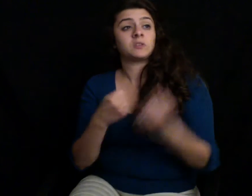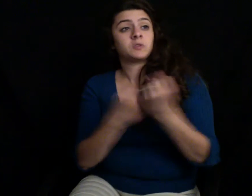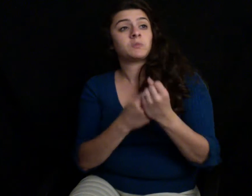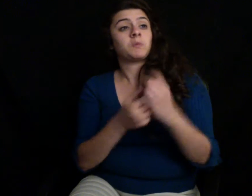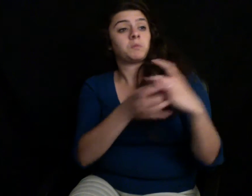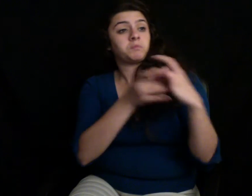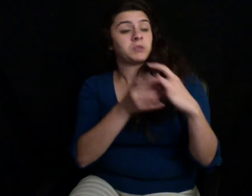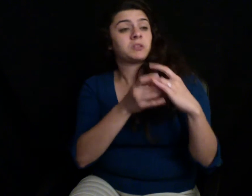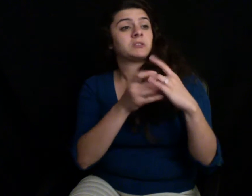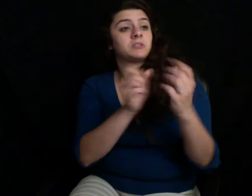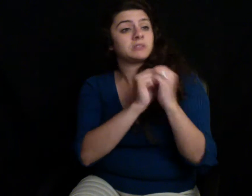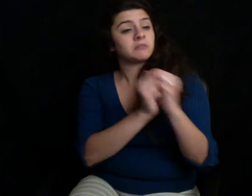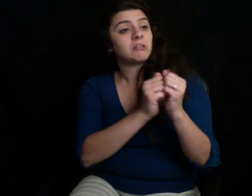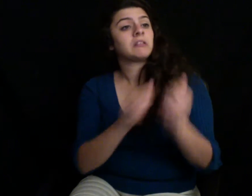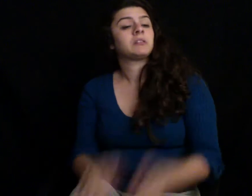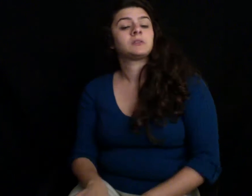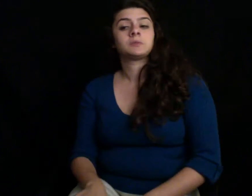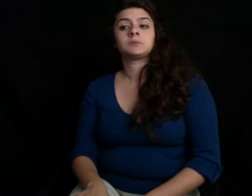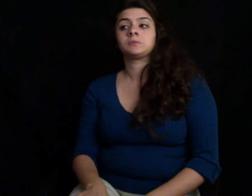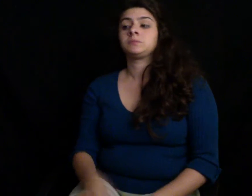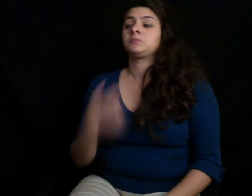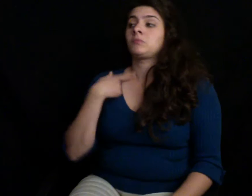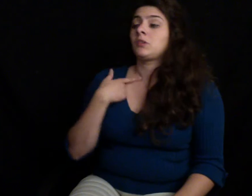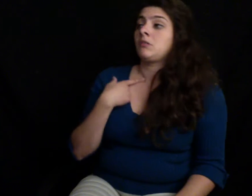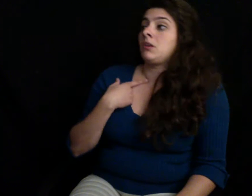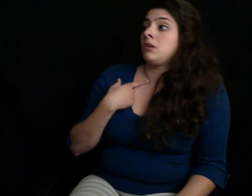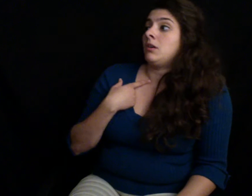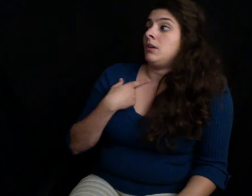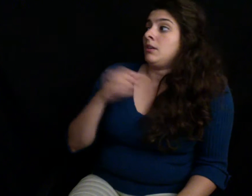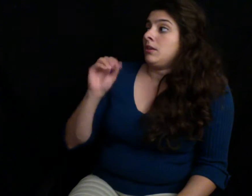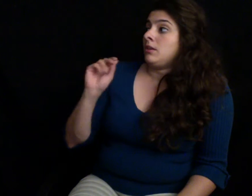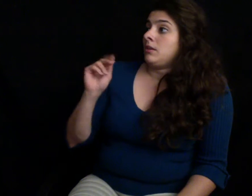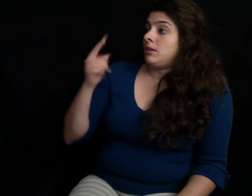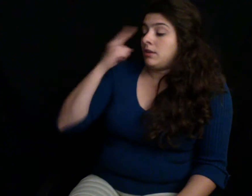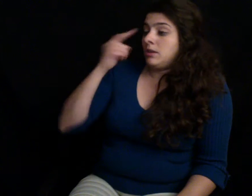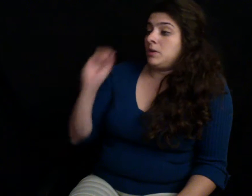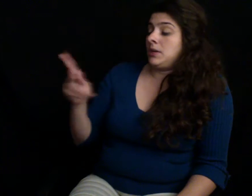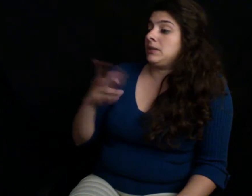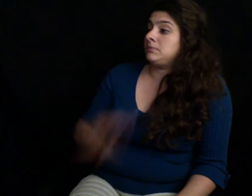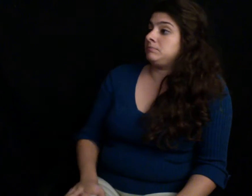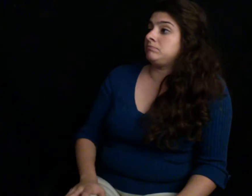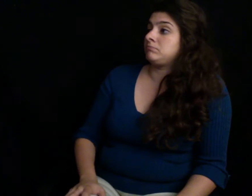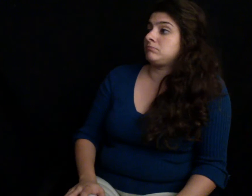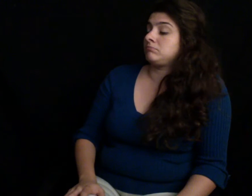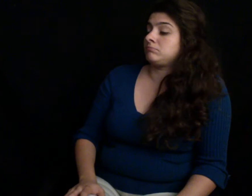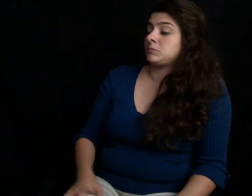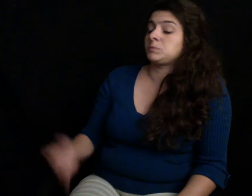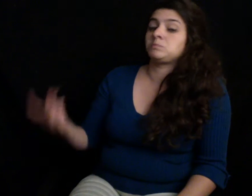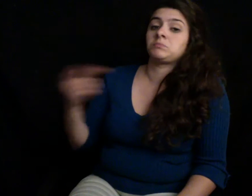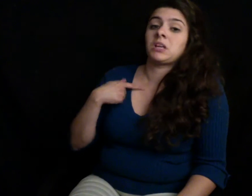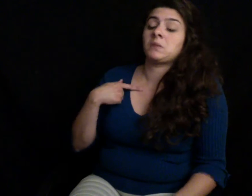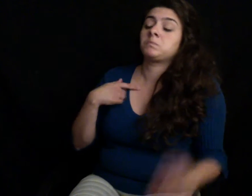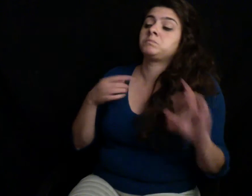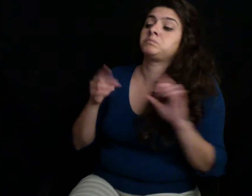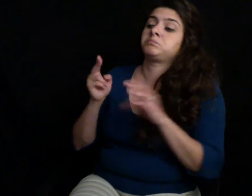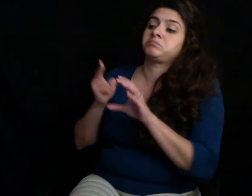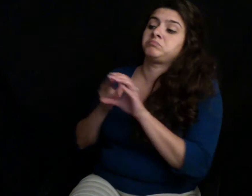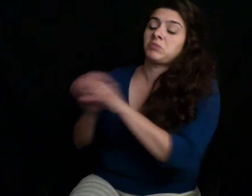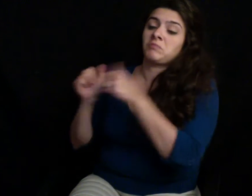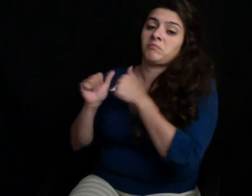am I go? So long story short, I had to leave with Doobie. And at the time, I was working at Red Lobster in Maryland.